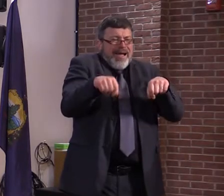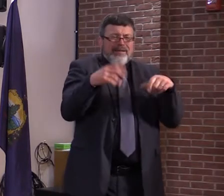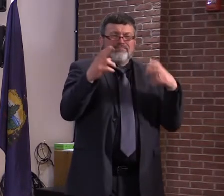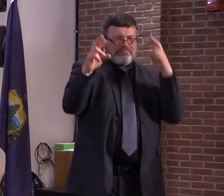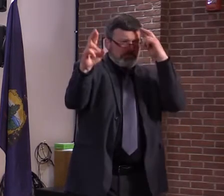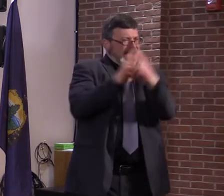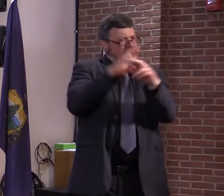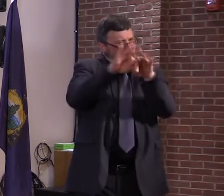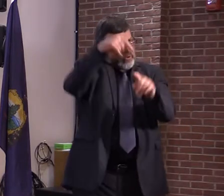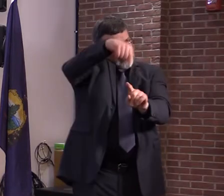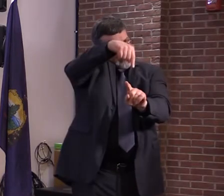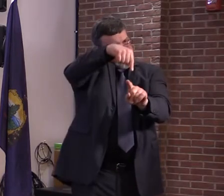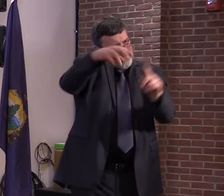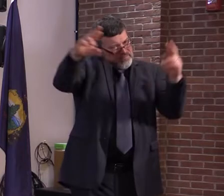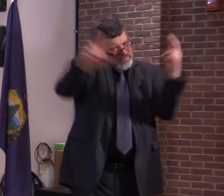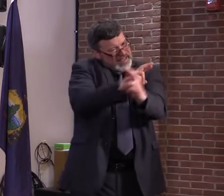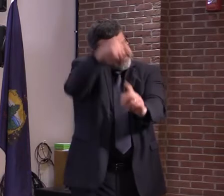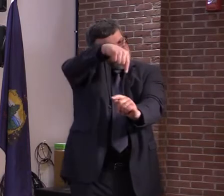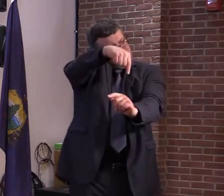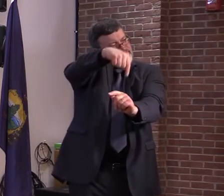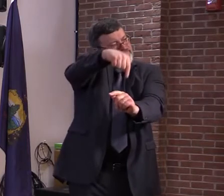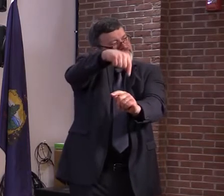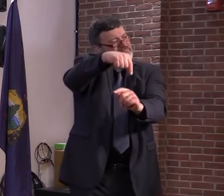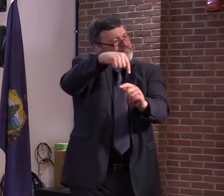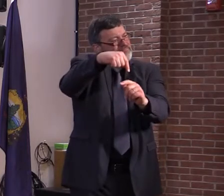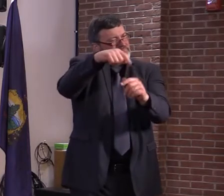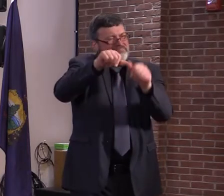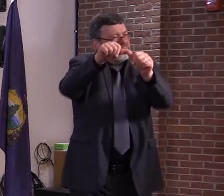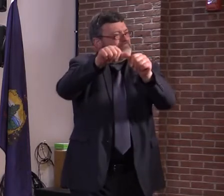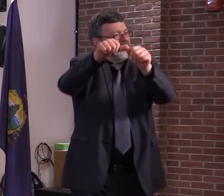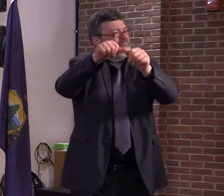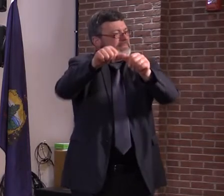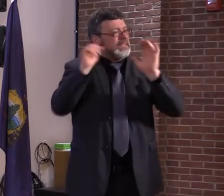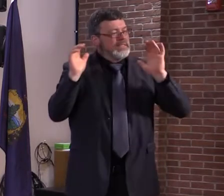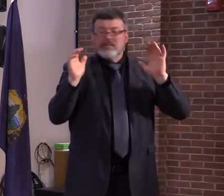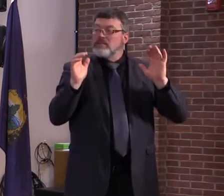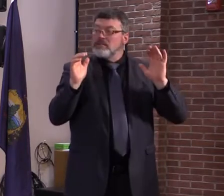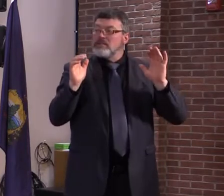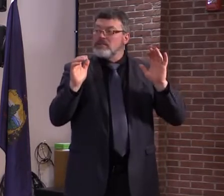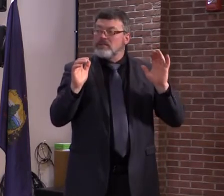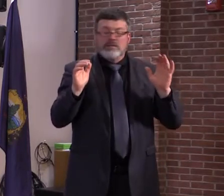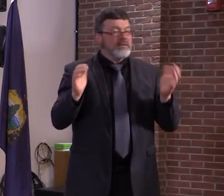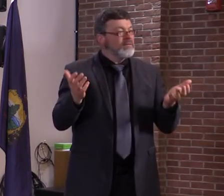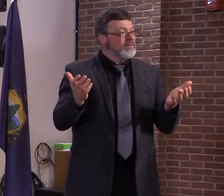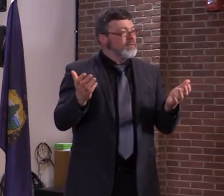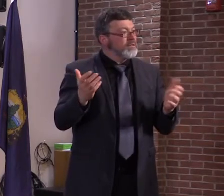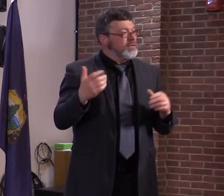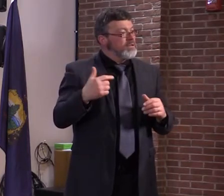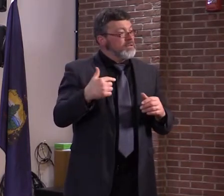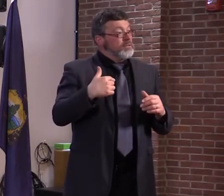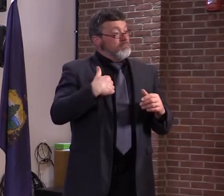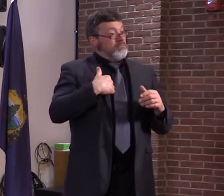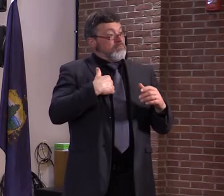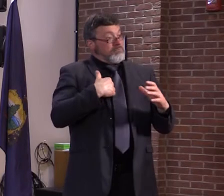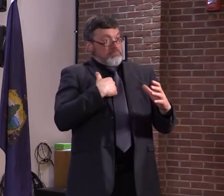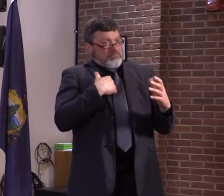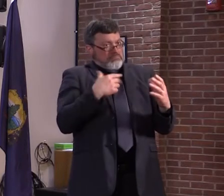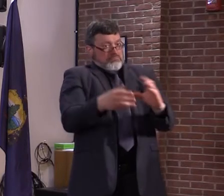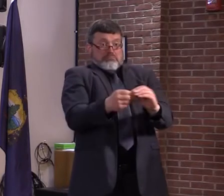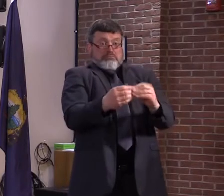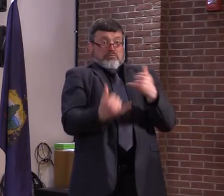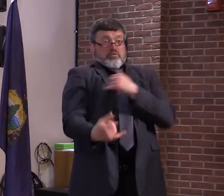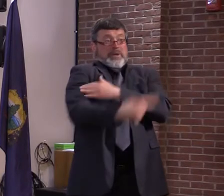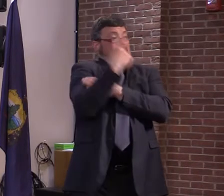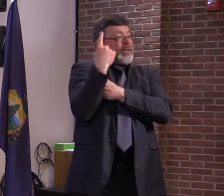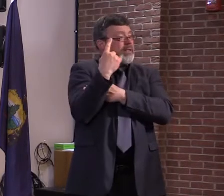always had those, always. But it's nothing, I wouldn't say what I'm saying here to you today is nothing that I haven't